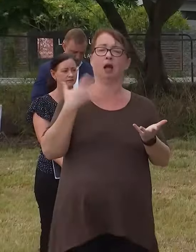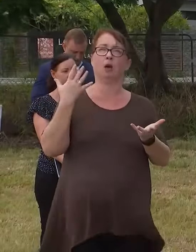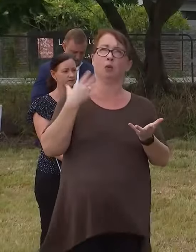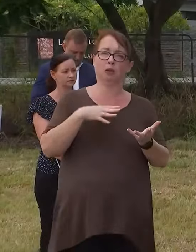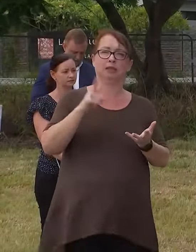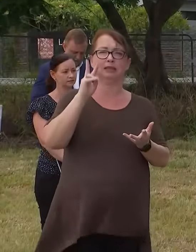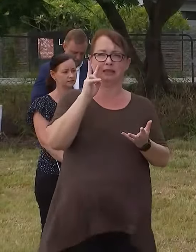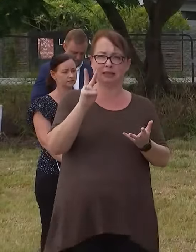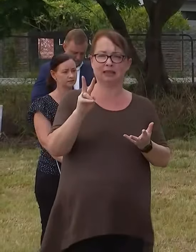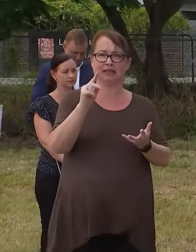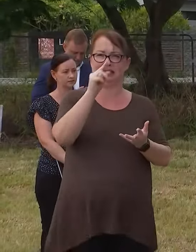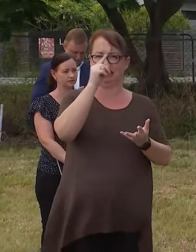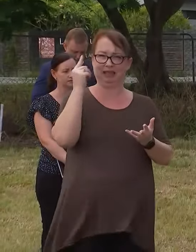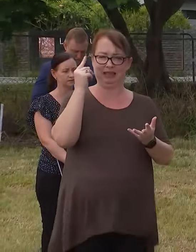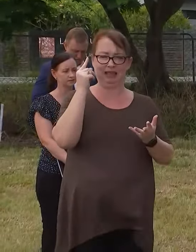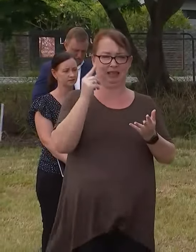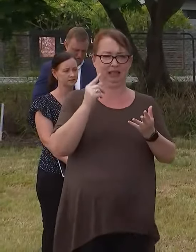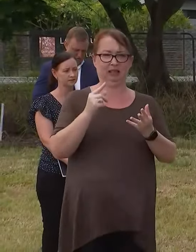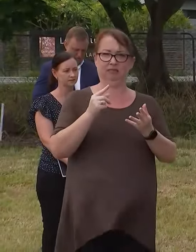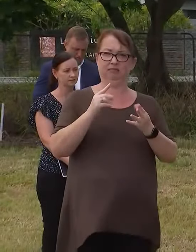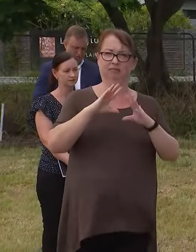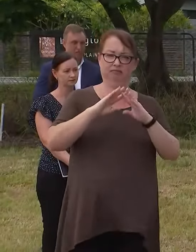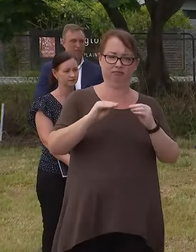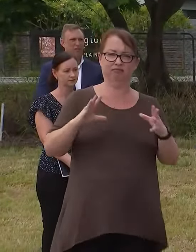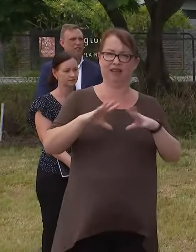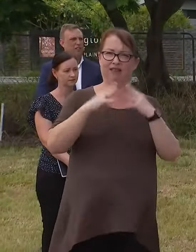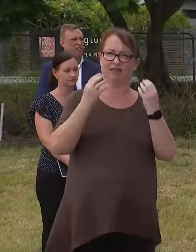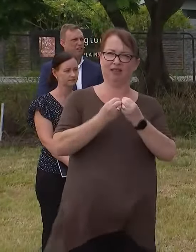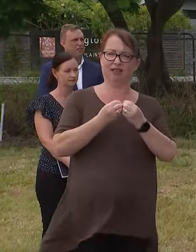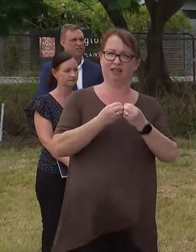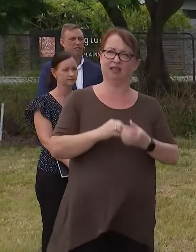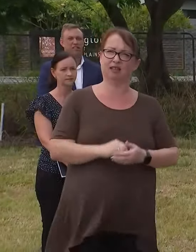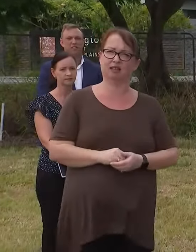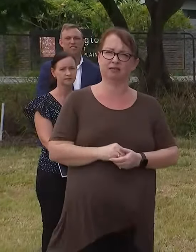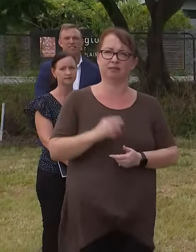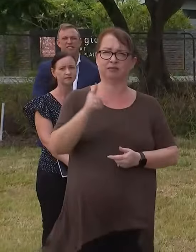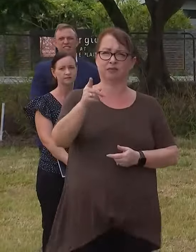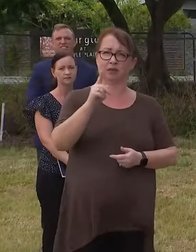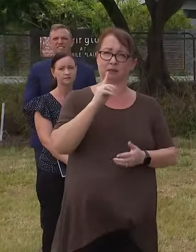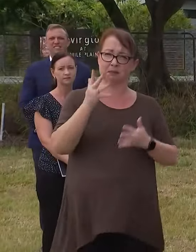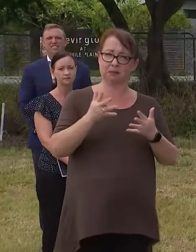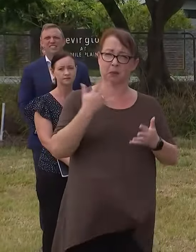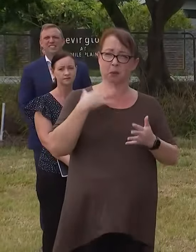resolution to all of these issues as quickly as possible.